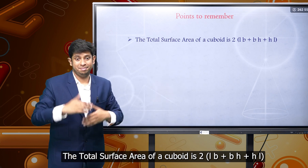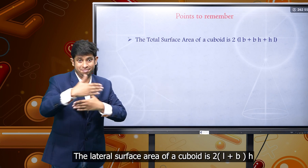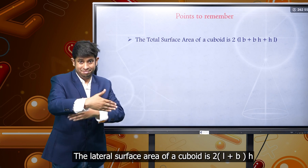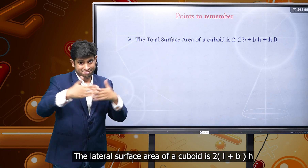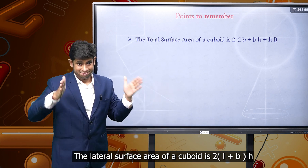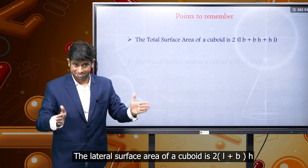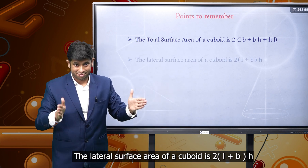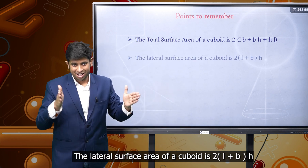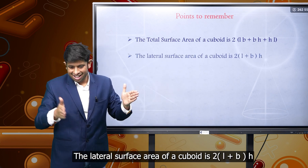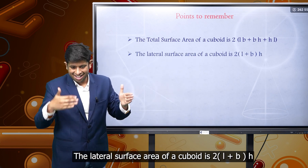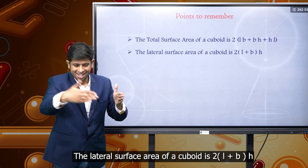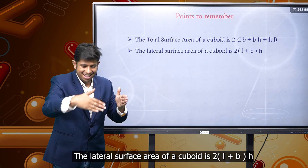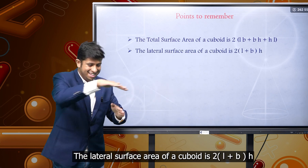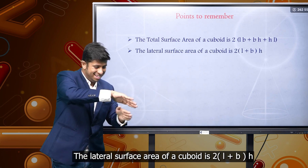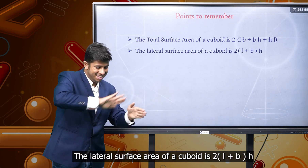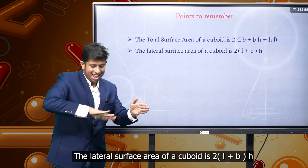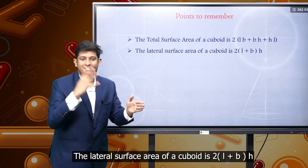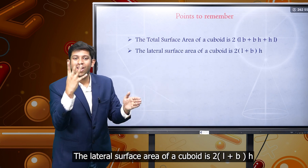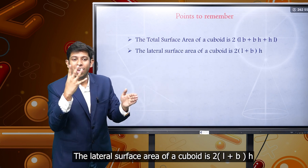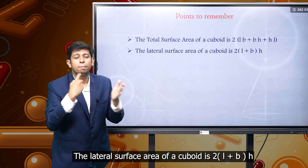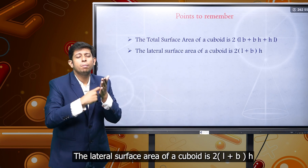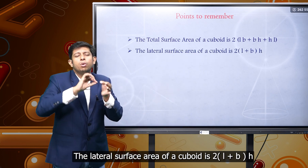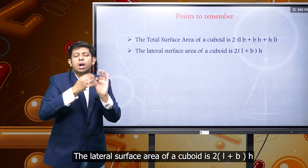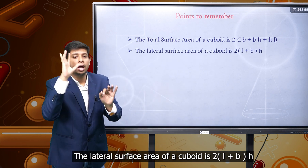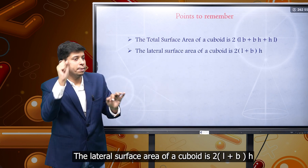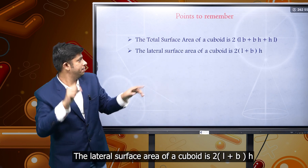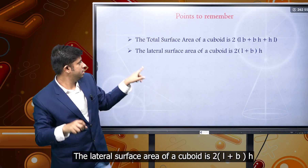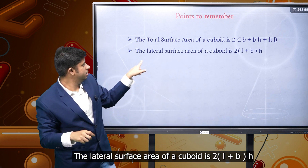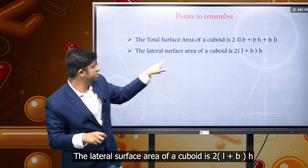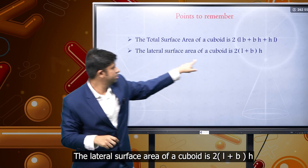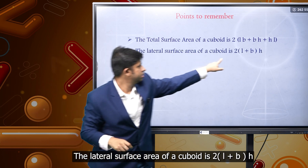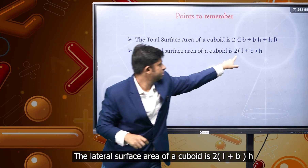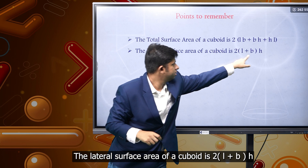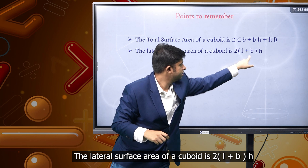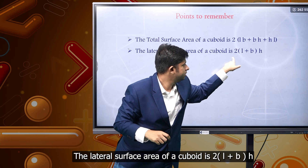The lateral surface area of a cuboid is 2 into L plus B into H.